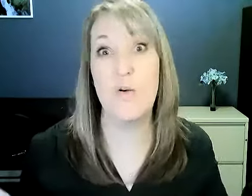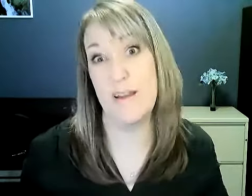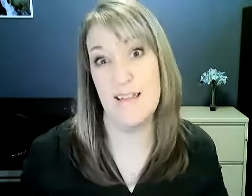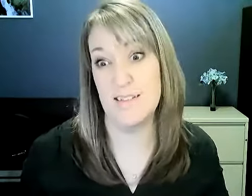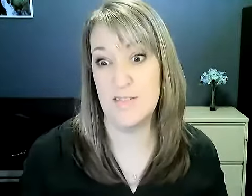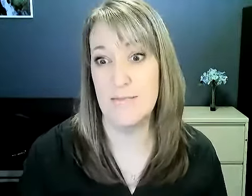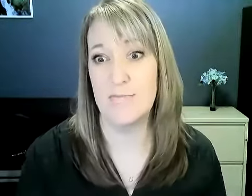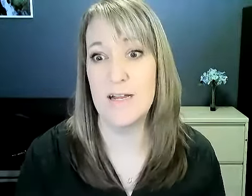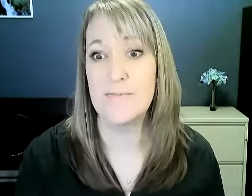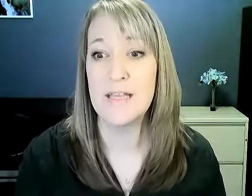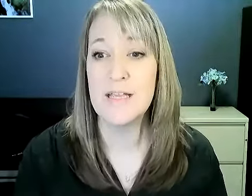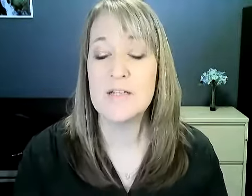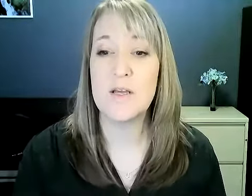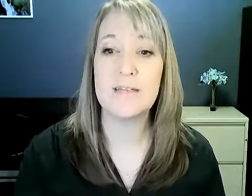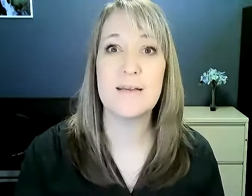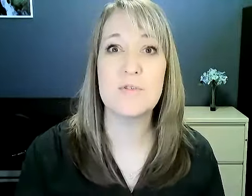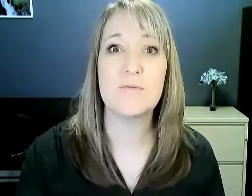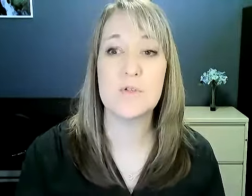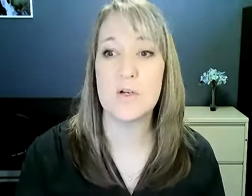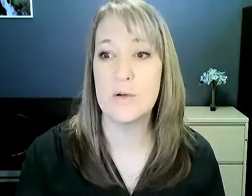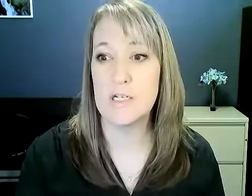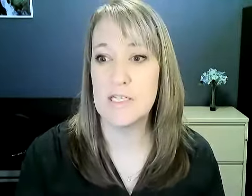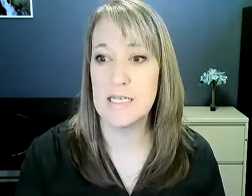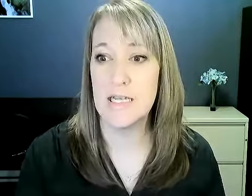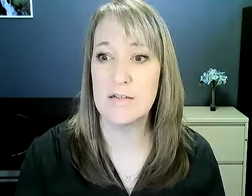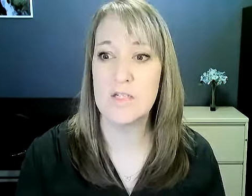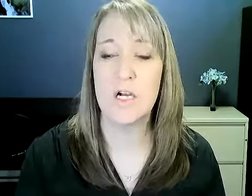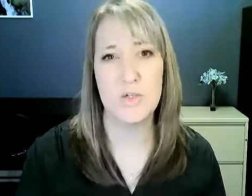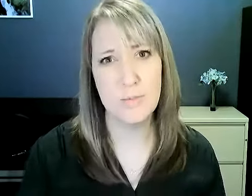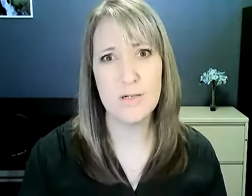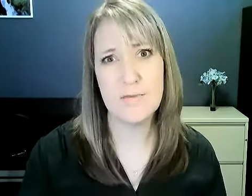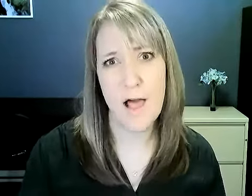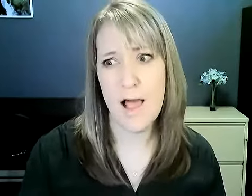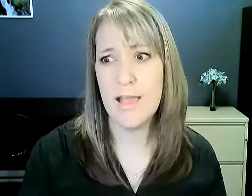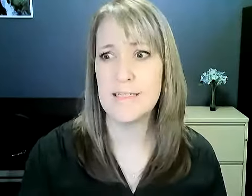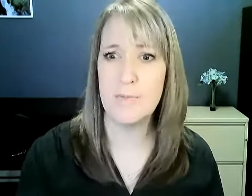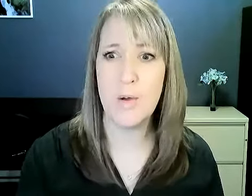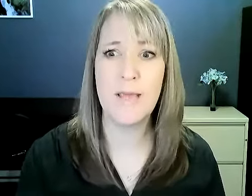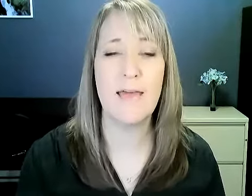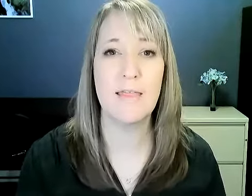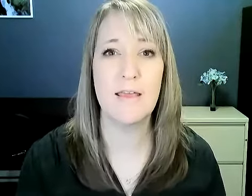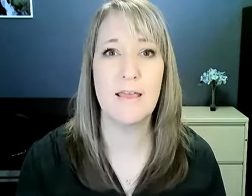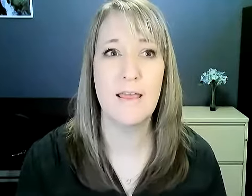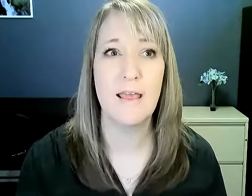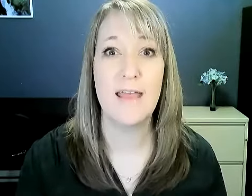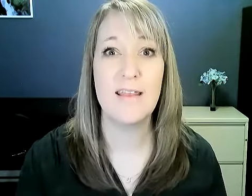nobody answers them, right? So examples of rhetorical questions in English are, do birds fly? Is the Pope Catholic? And